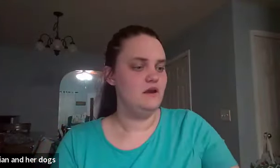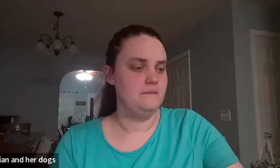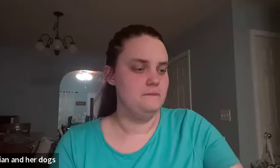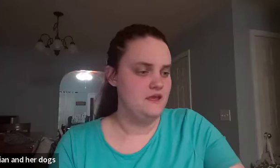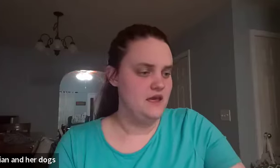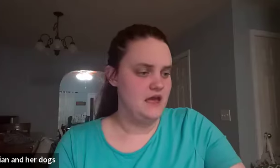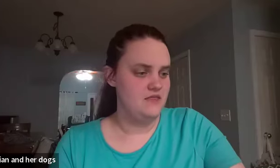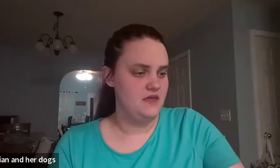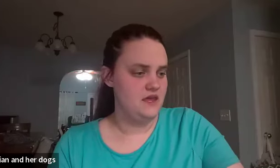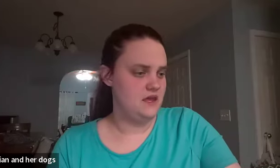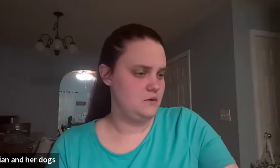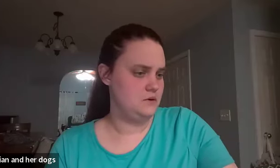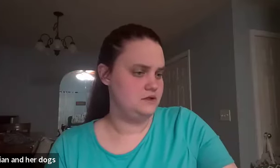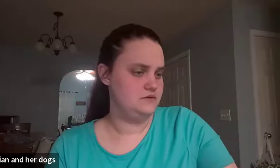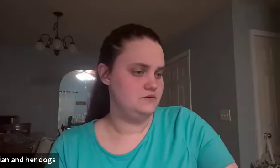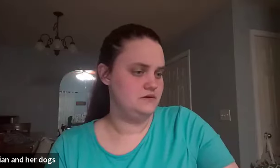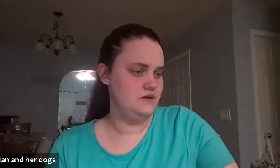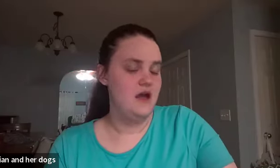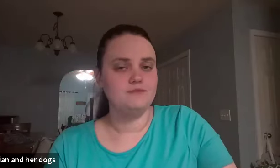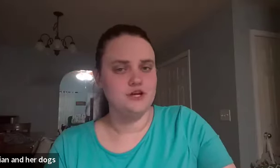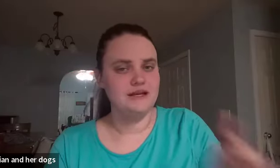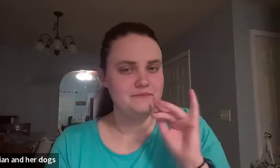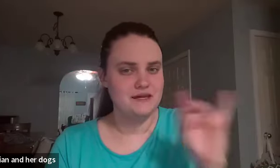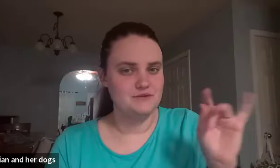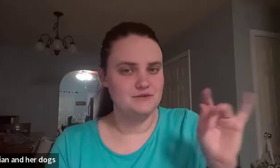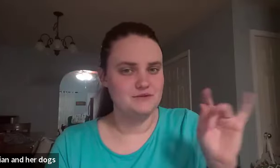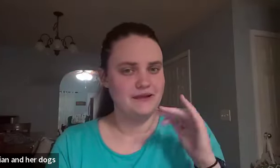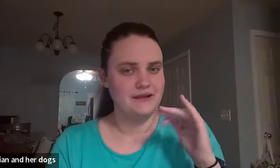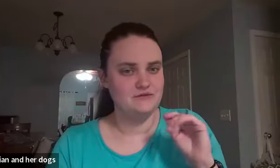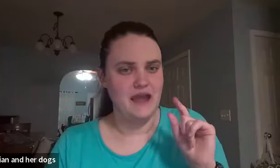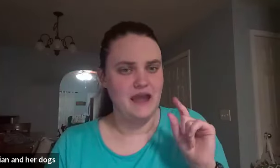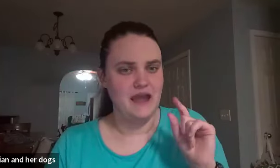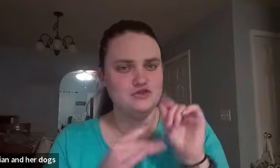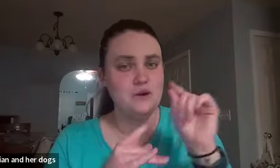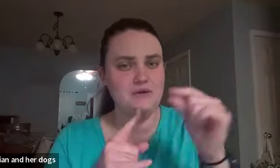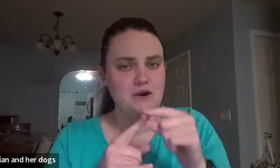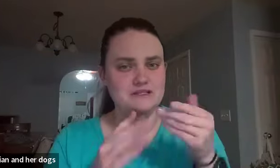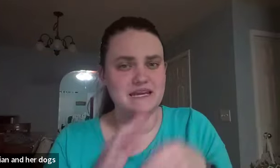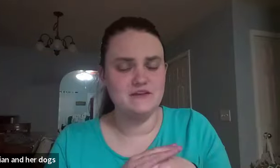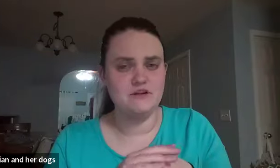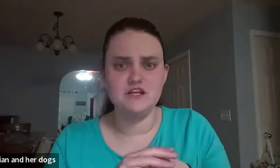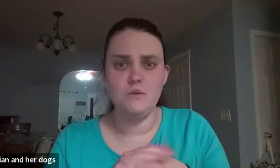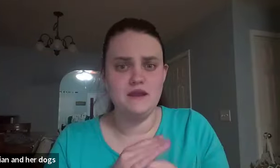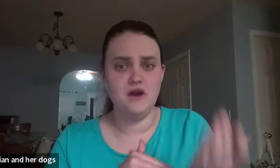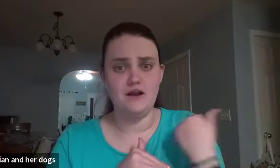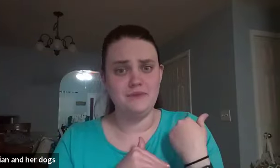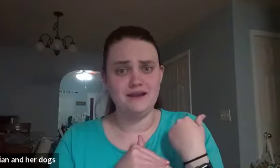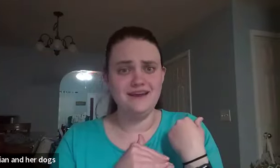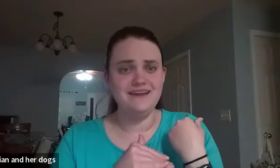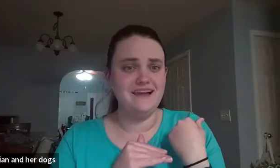Okay. And then I'm trying to keep pace so I don't like have us go 20 words in and then realize, oh, we have not gone back yet.